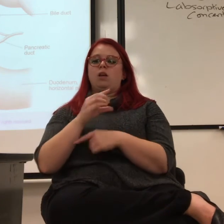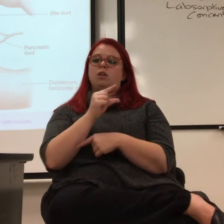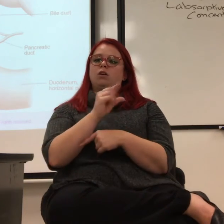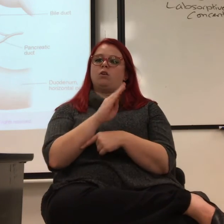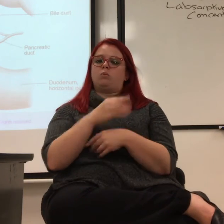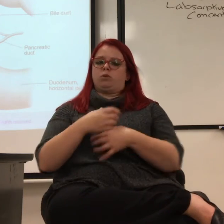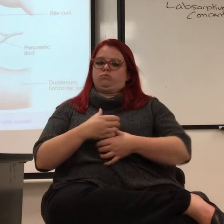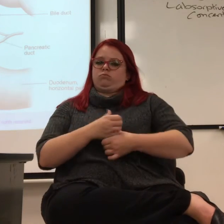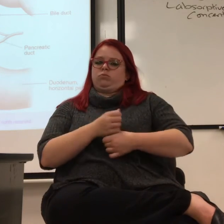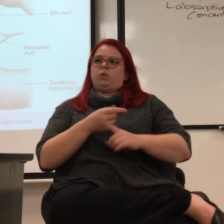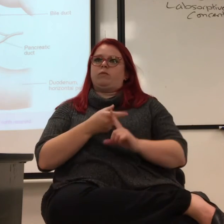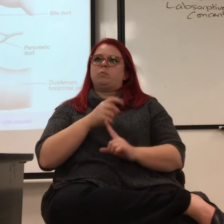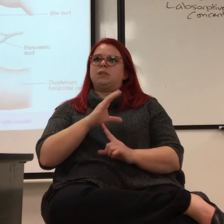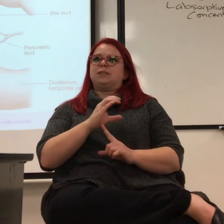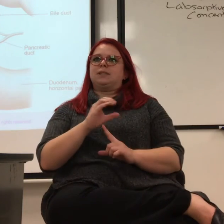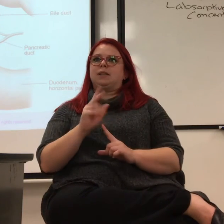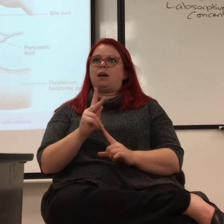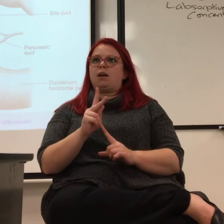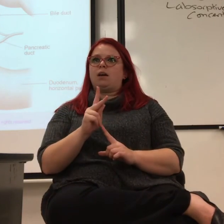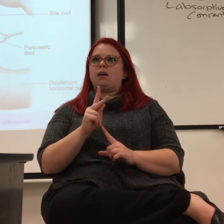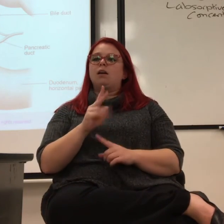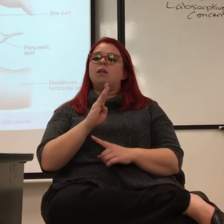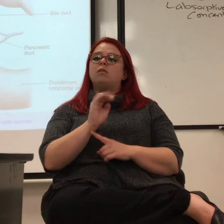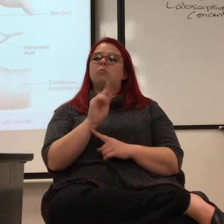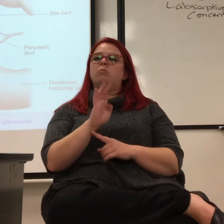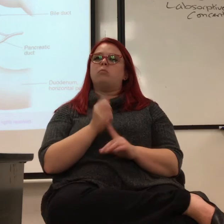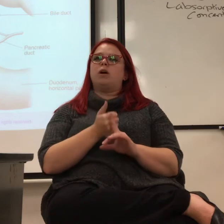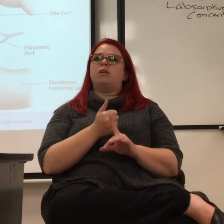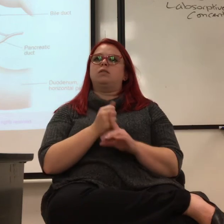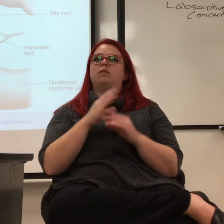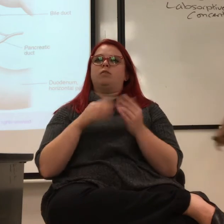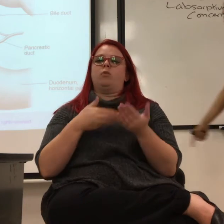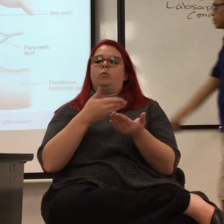from CCK, the bile that reaches